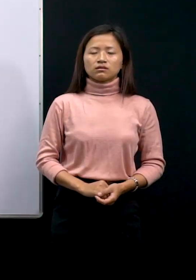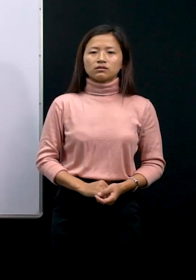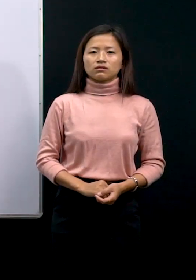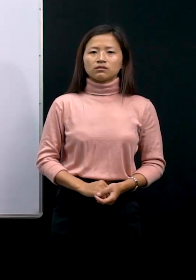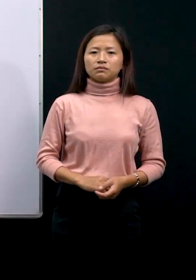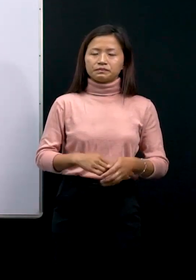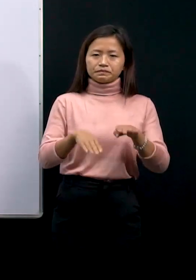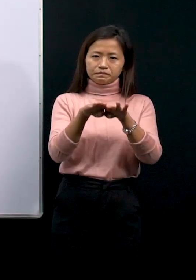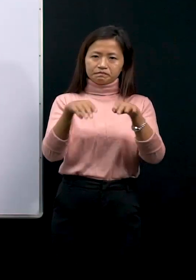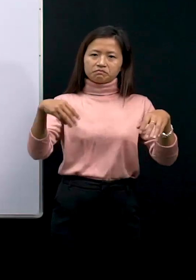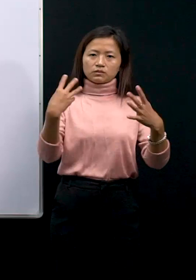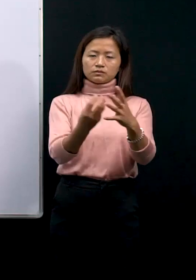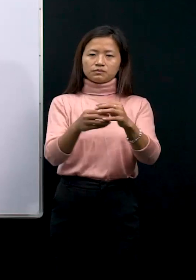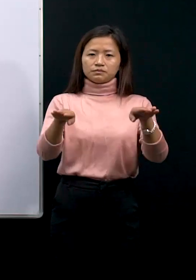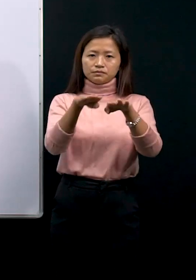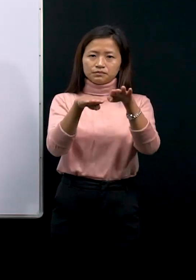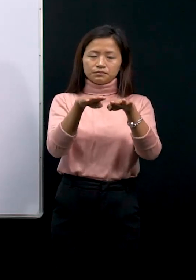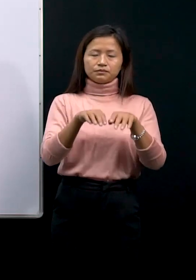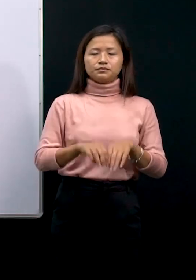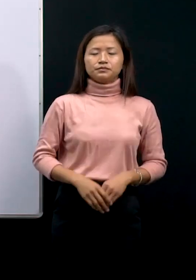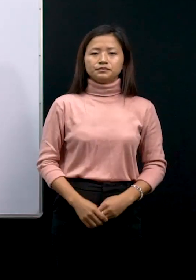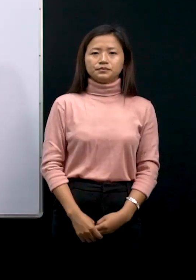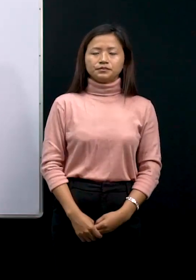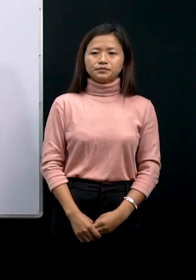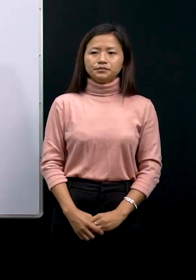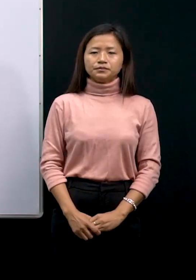Also equal. Reason which one?